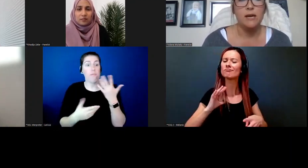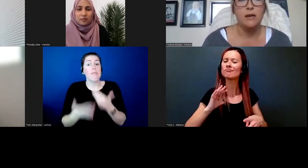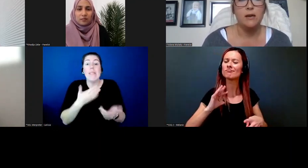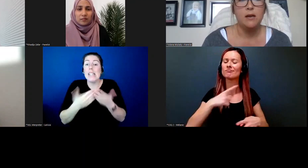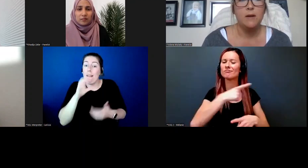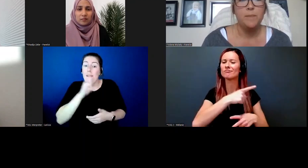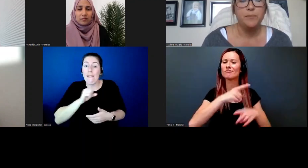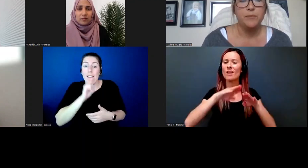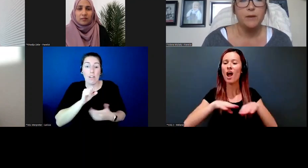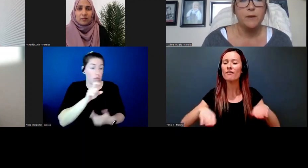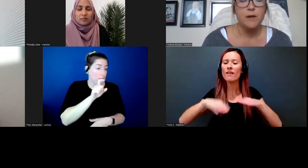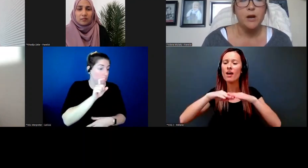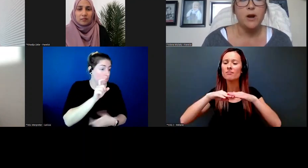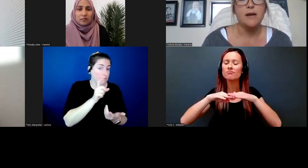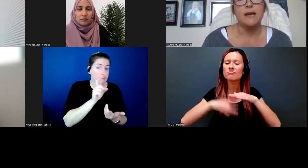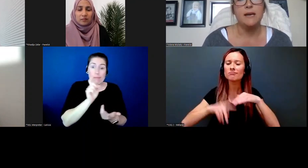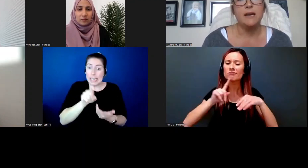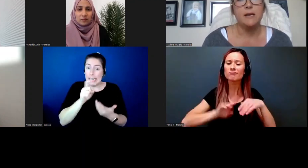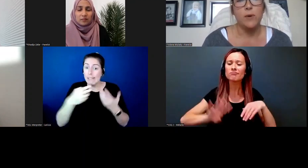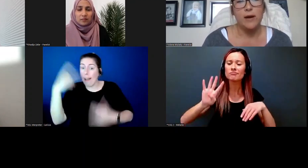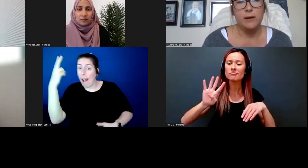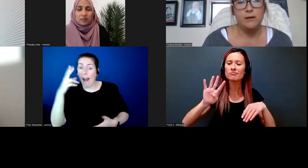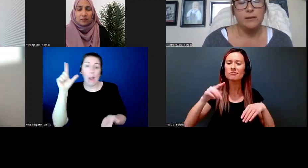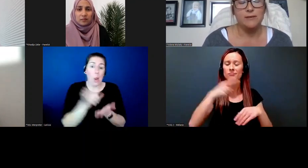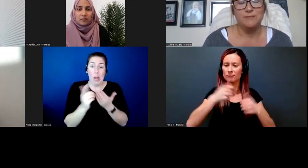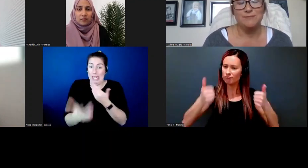are not getting